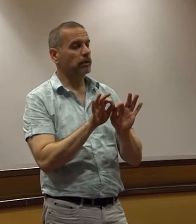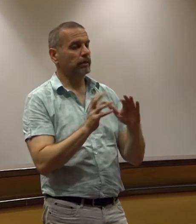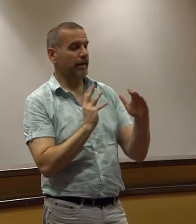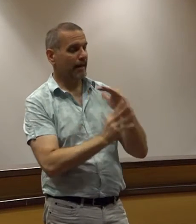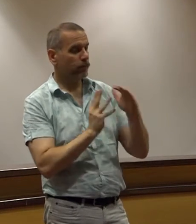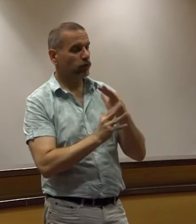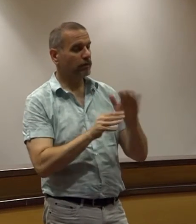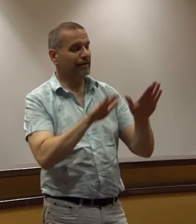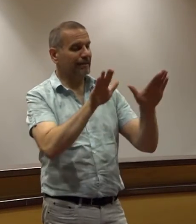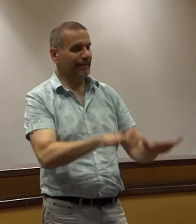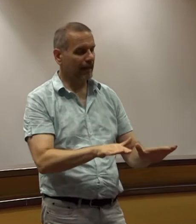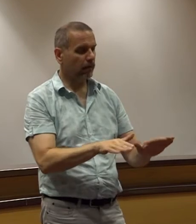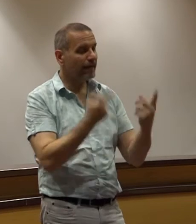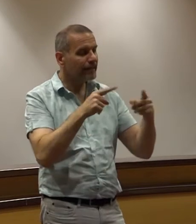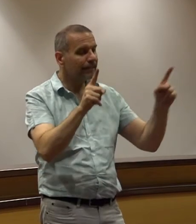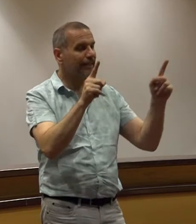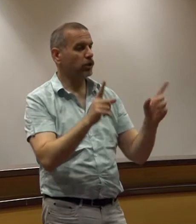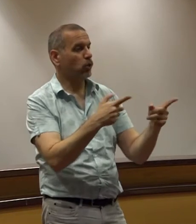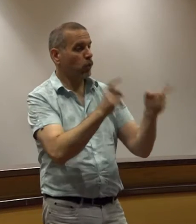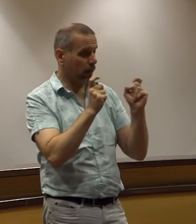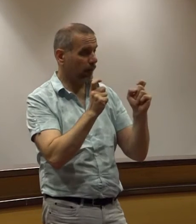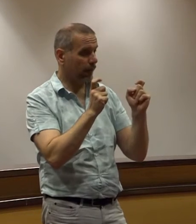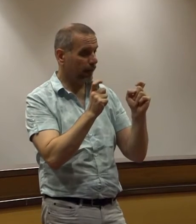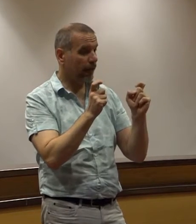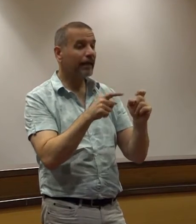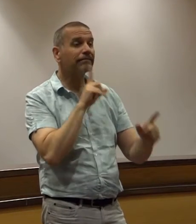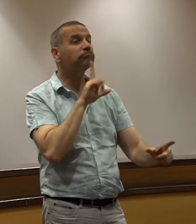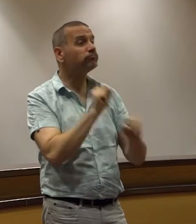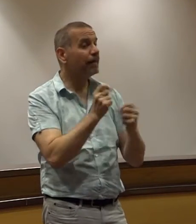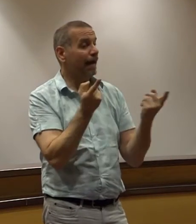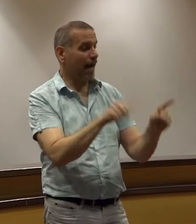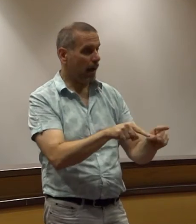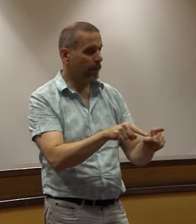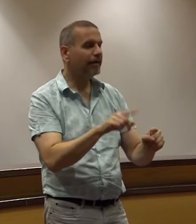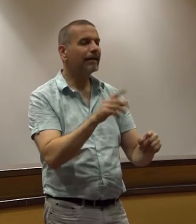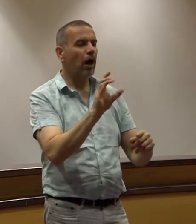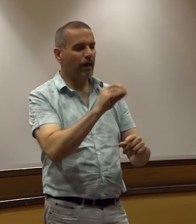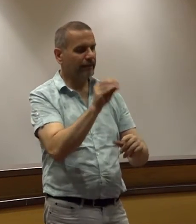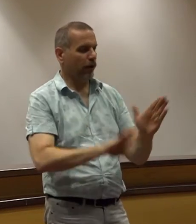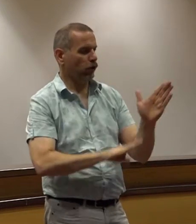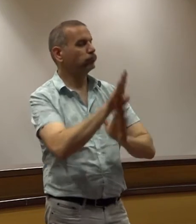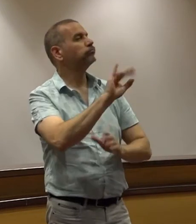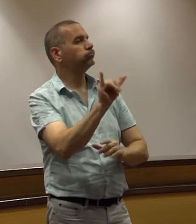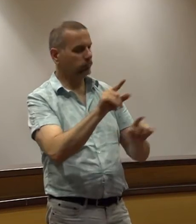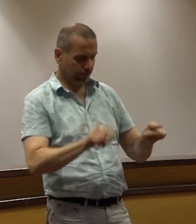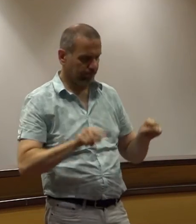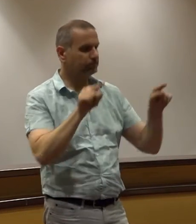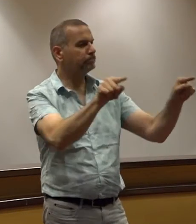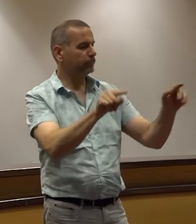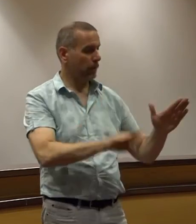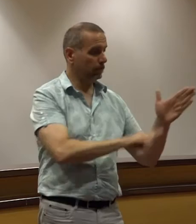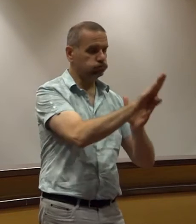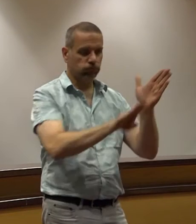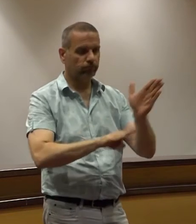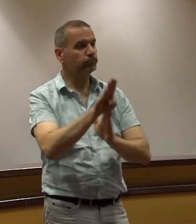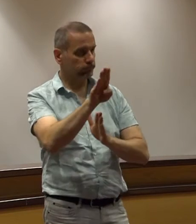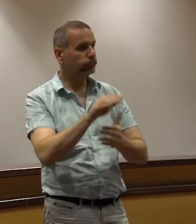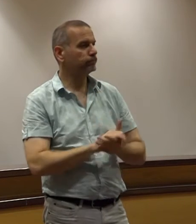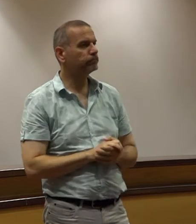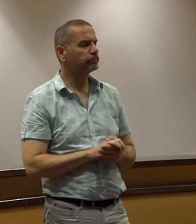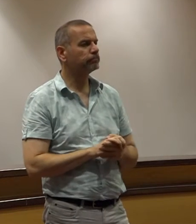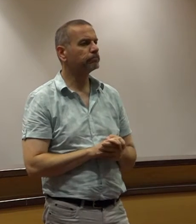and succeed quickly, because when they do, that's when Ontario succeeds as well. It's that simple.